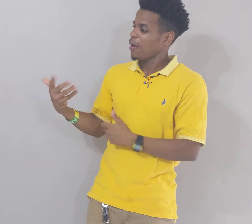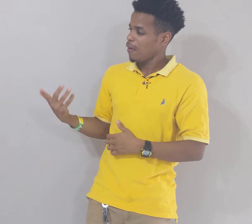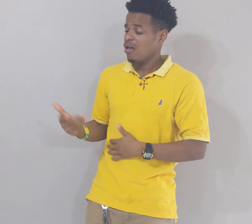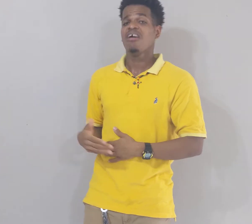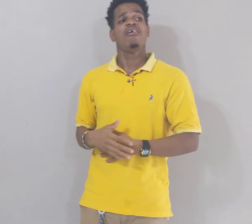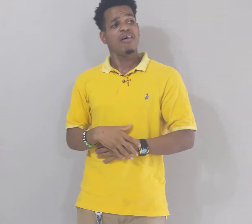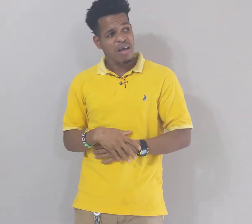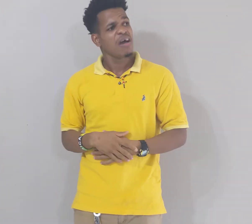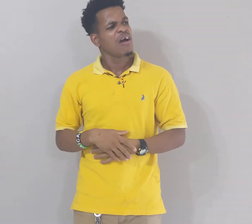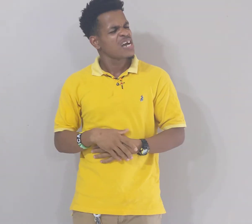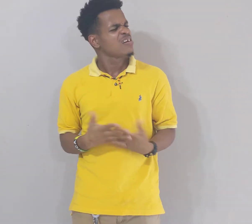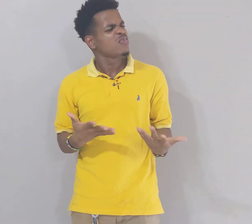Mission."